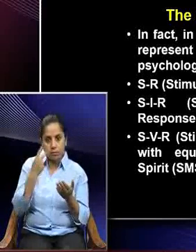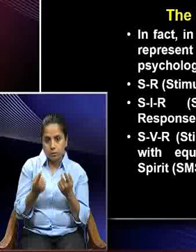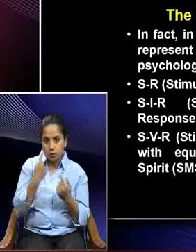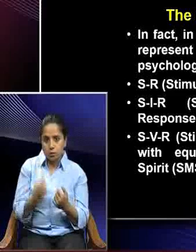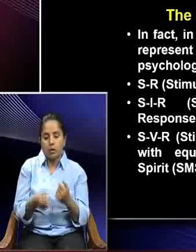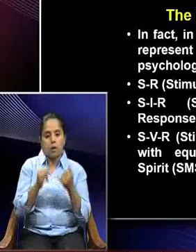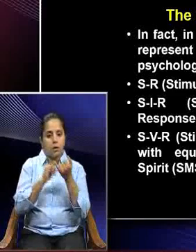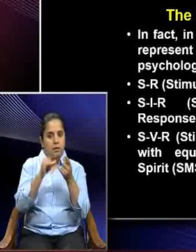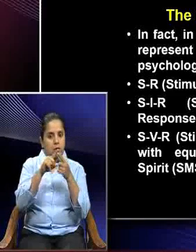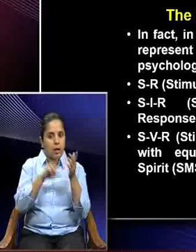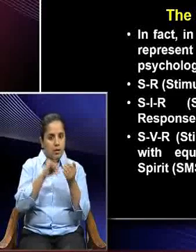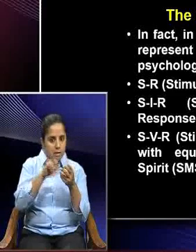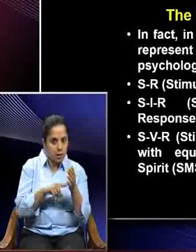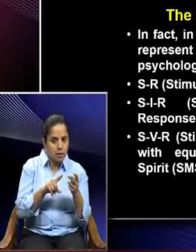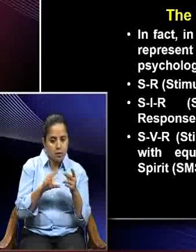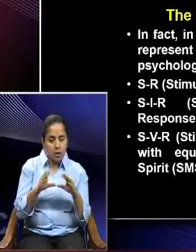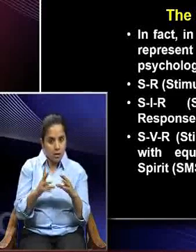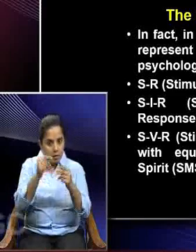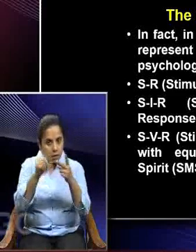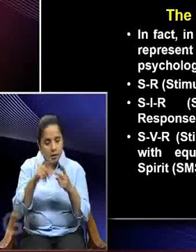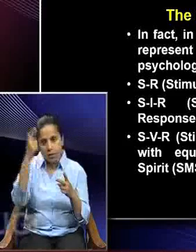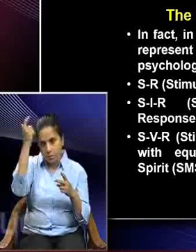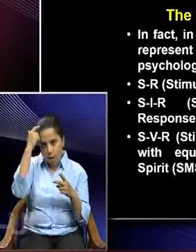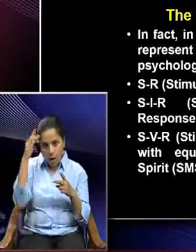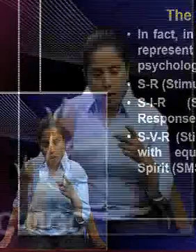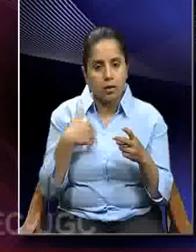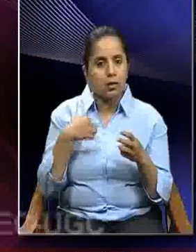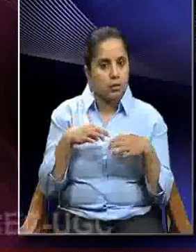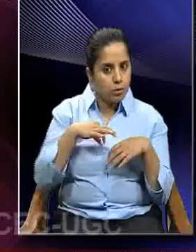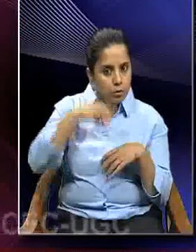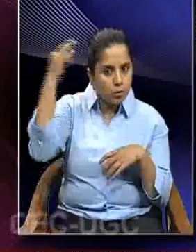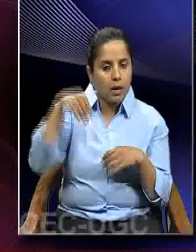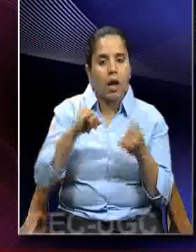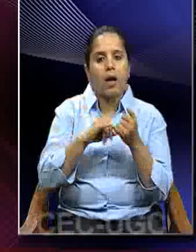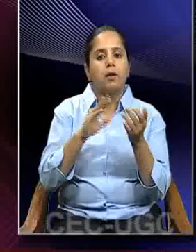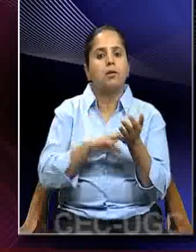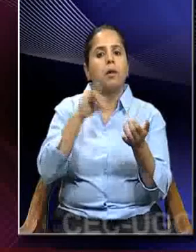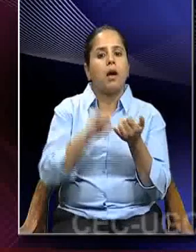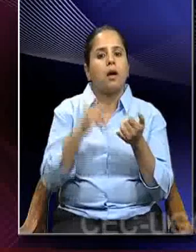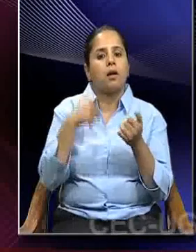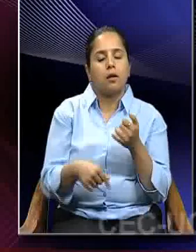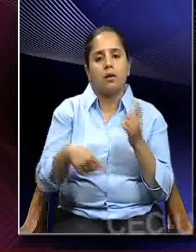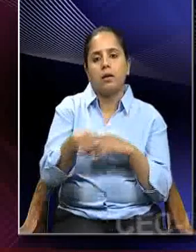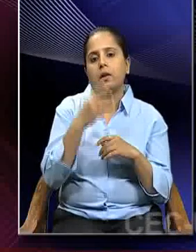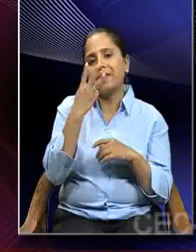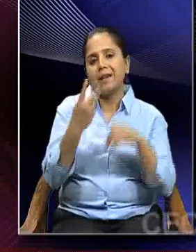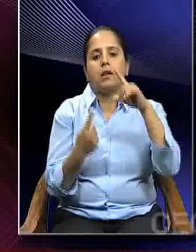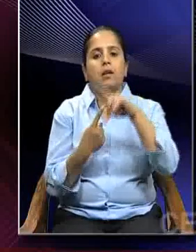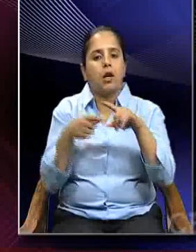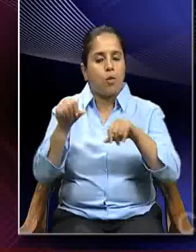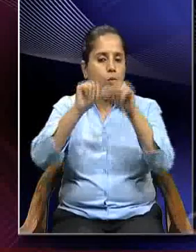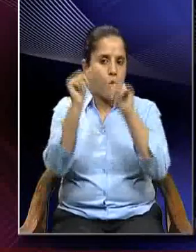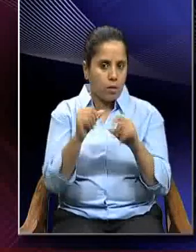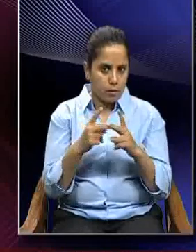senses, mind and spirit, which is also called as SMS model and the 3T model. So it